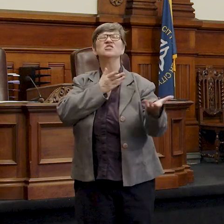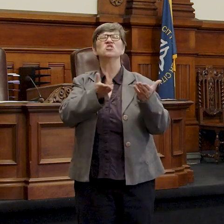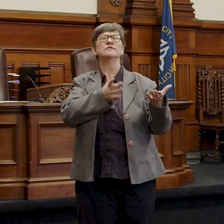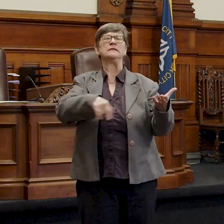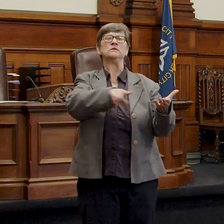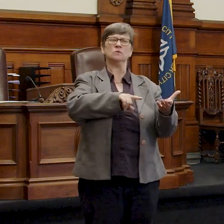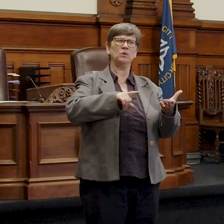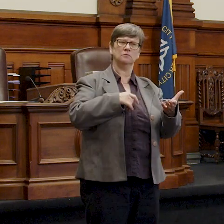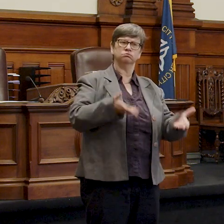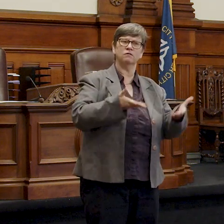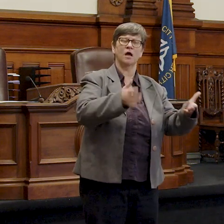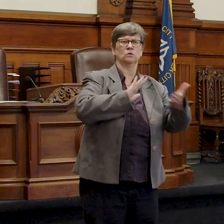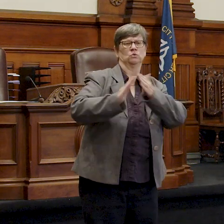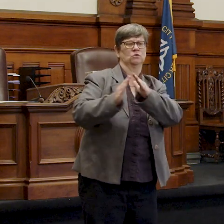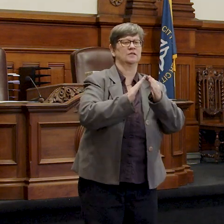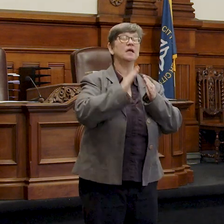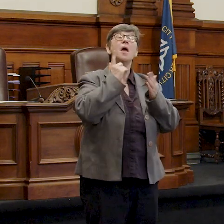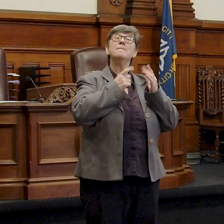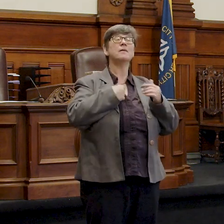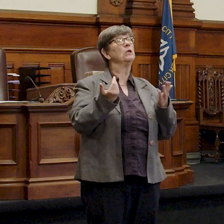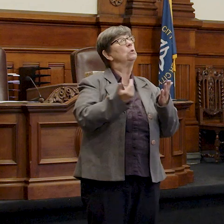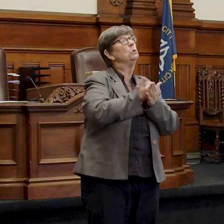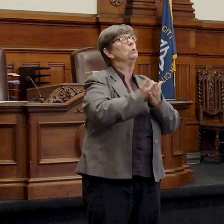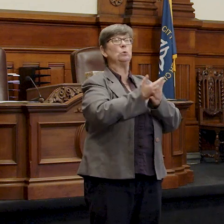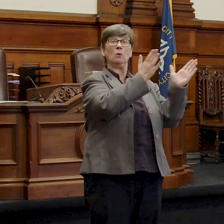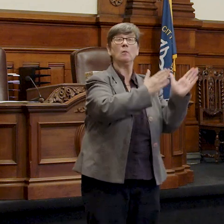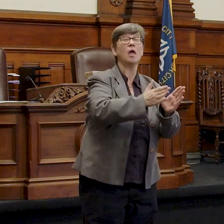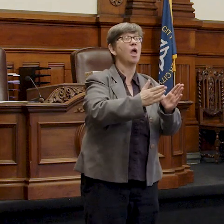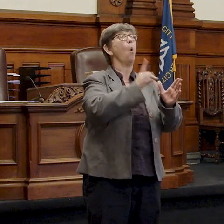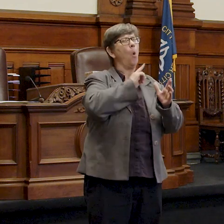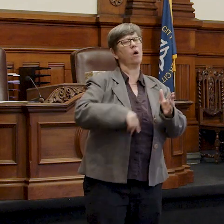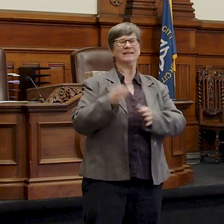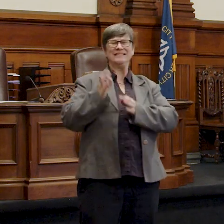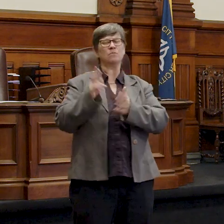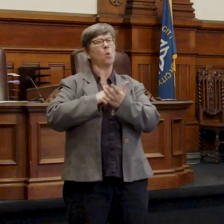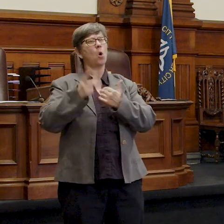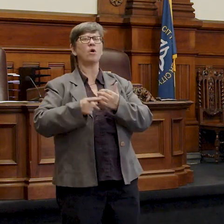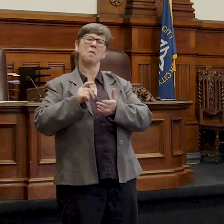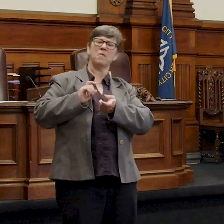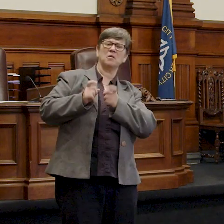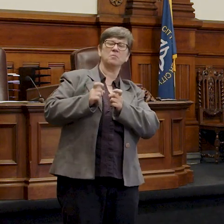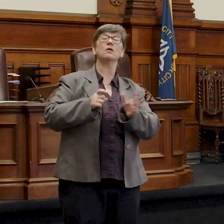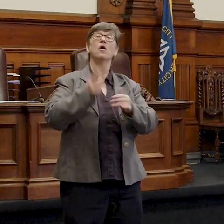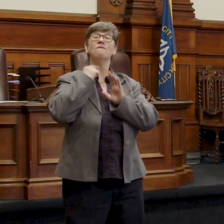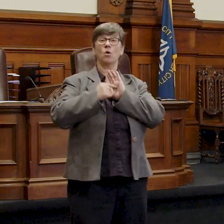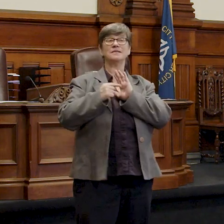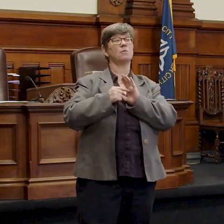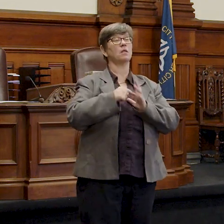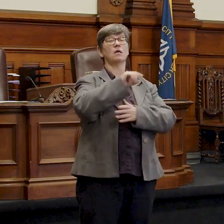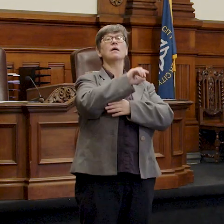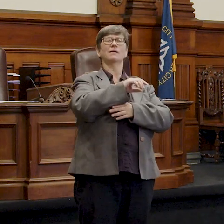whole new initiative or just a simple tweak to an existing program. This will include the cannabis industry, all that